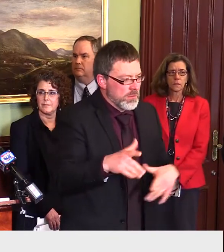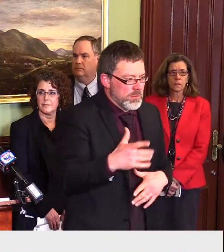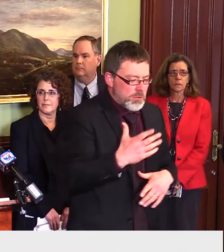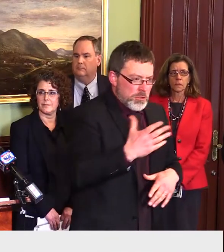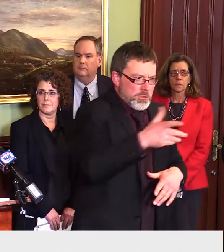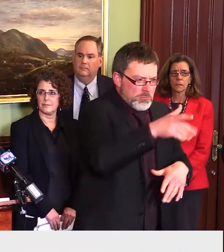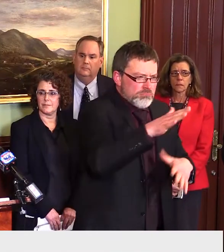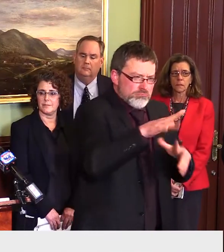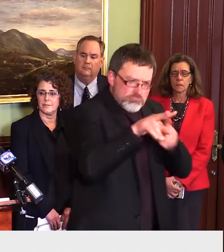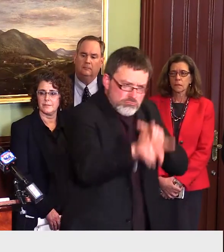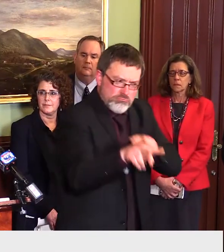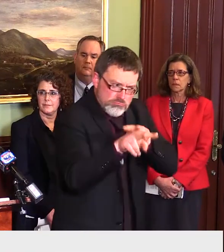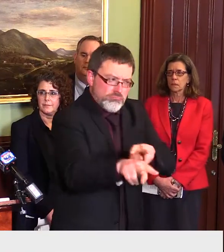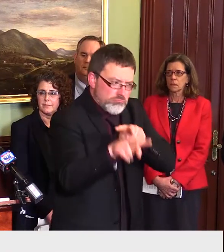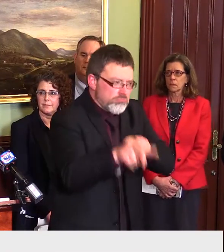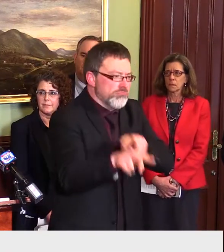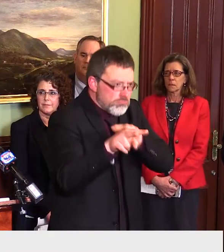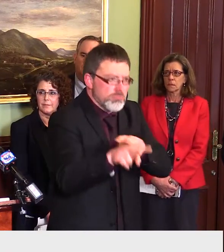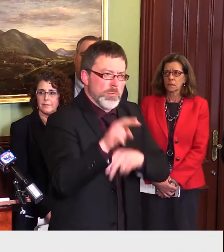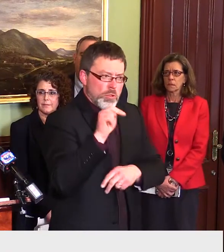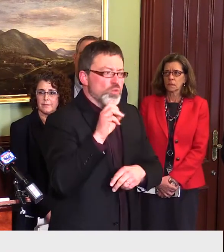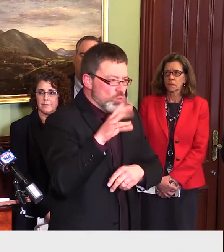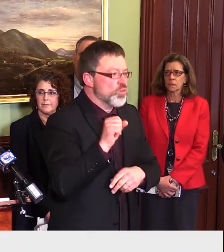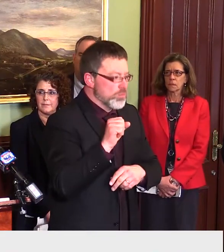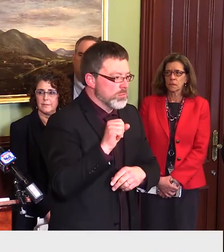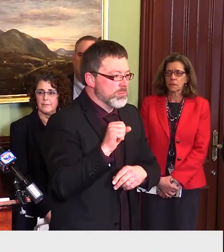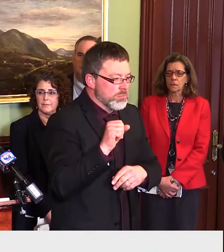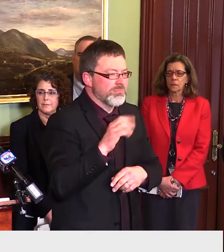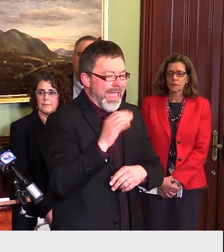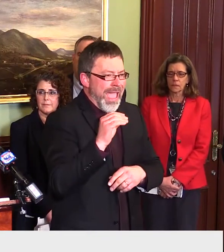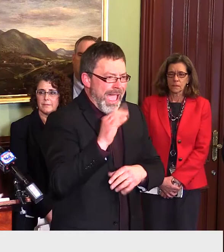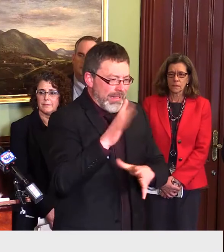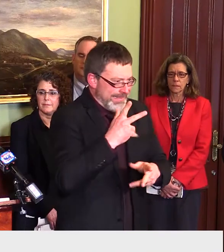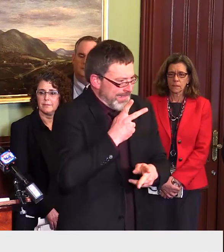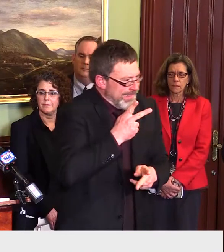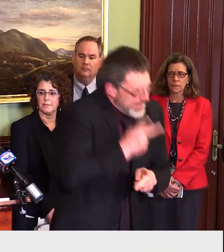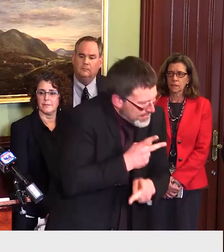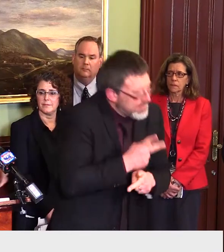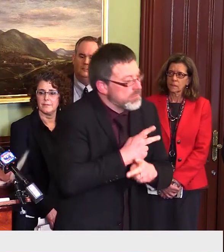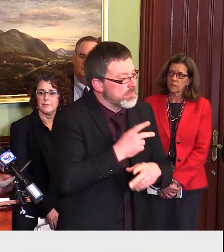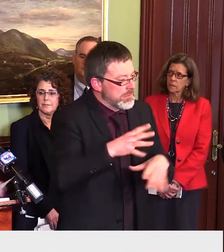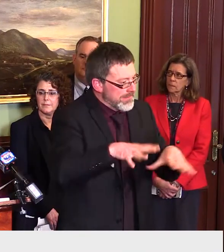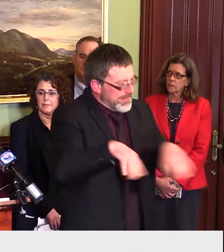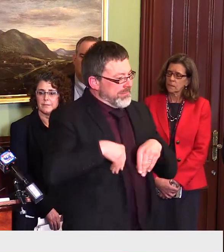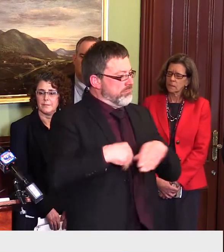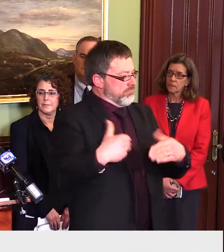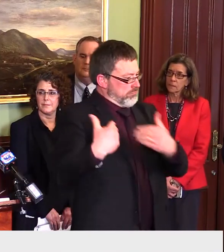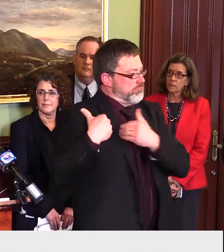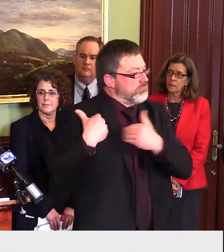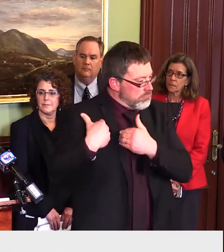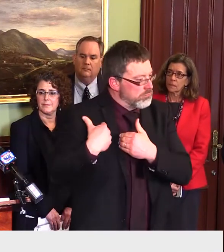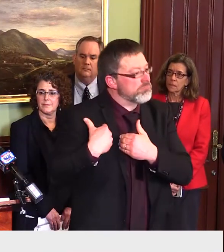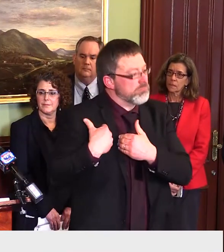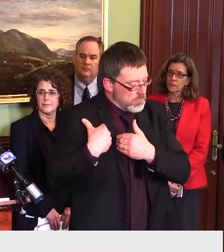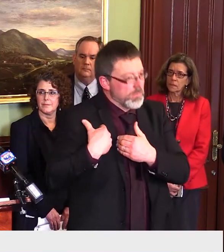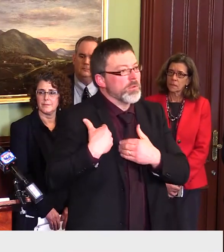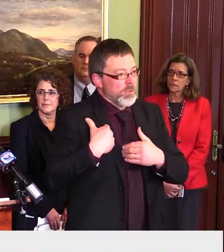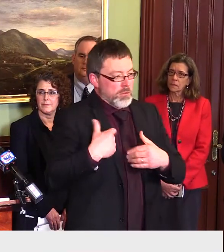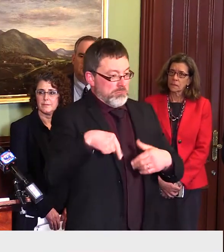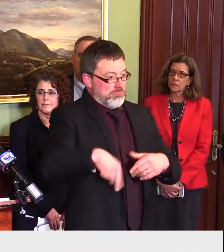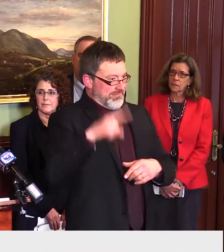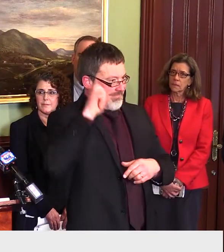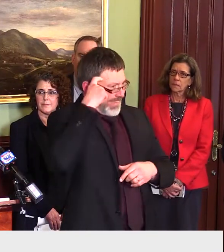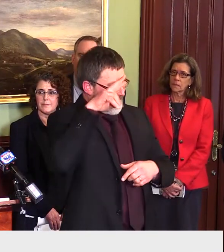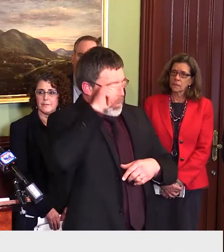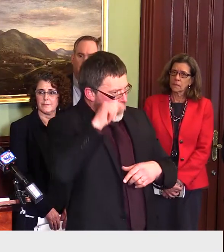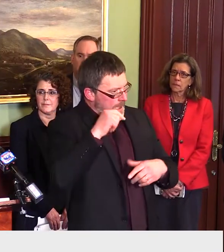personal responsibility for following the Vermont and CDC recommendations and guidance. And as you've